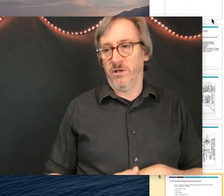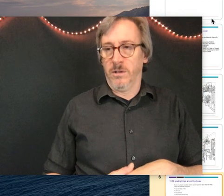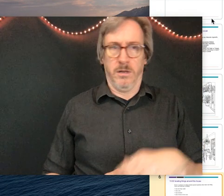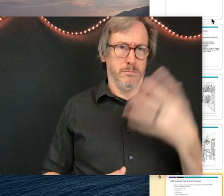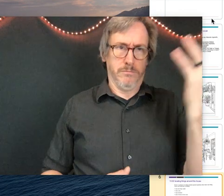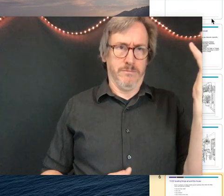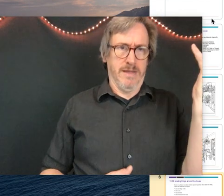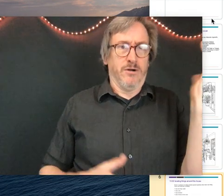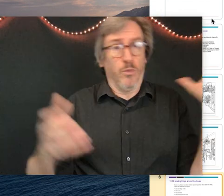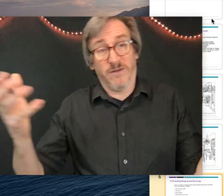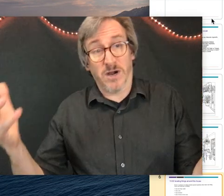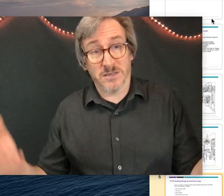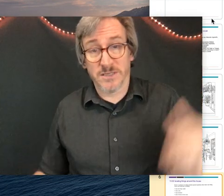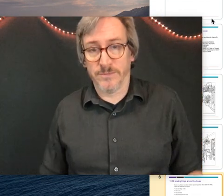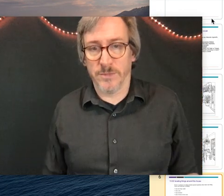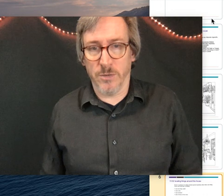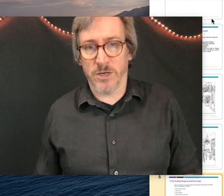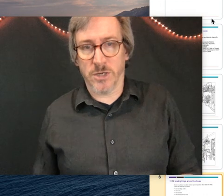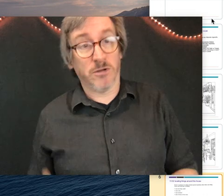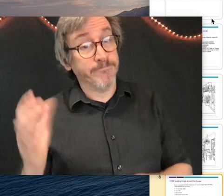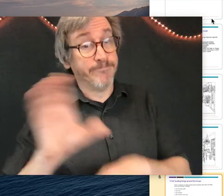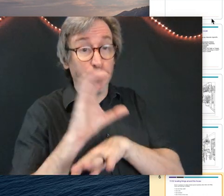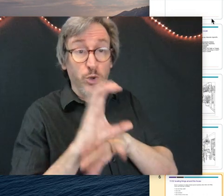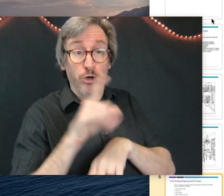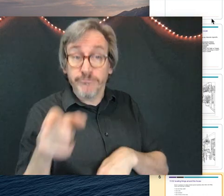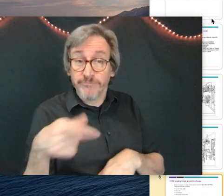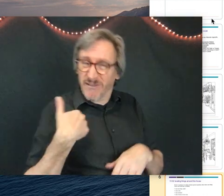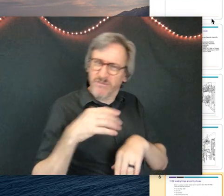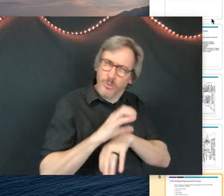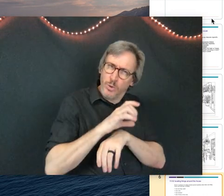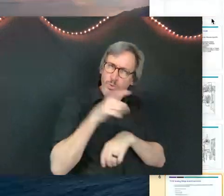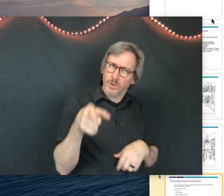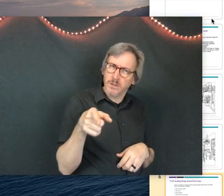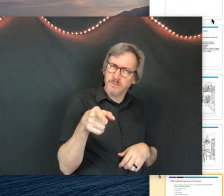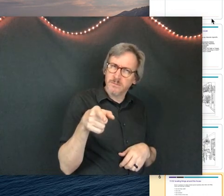have whatever else you want to talk? Computer.